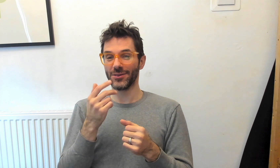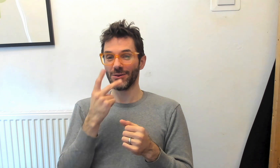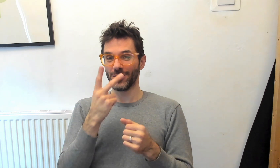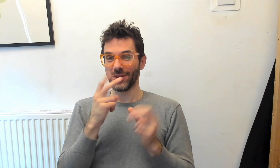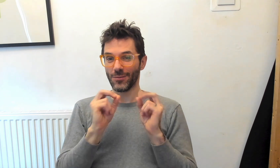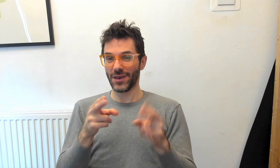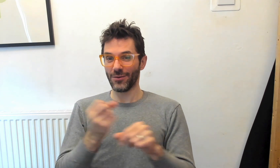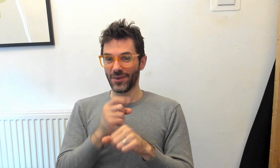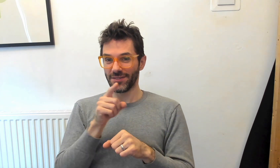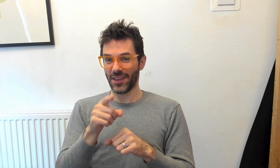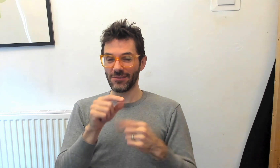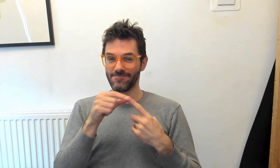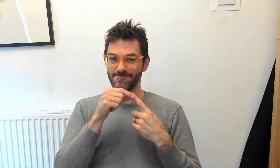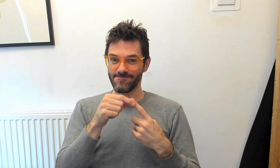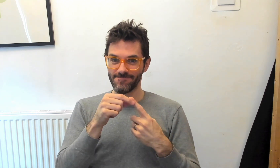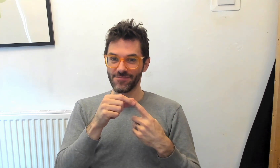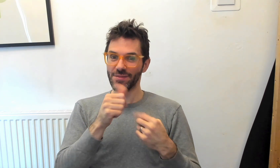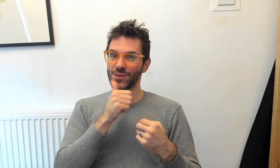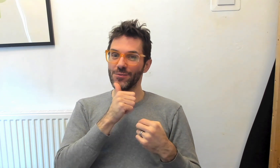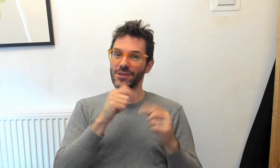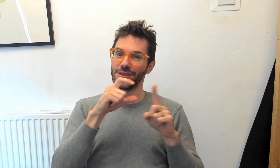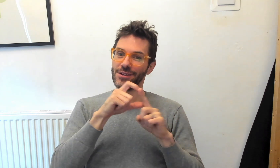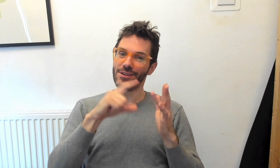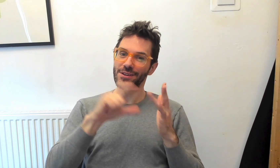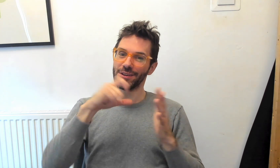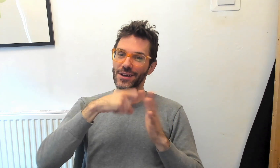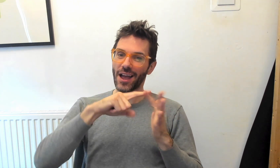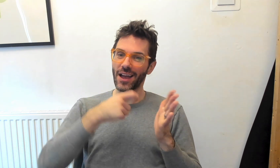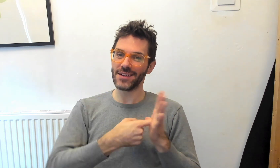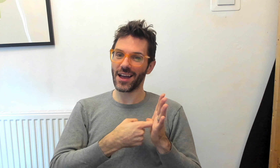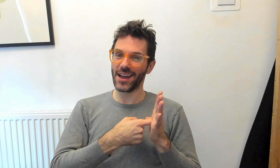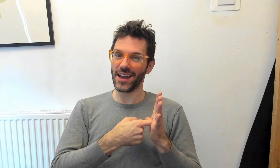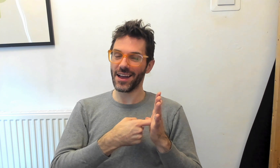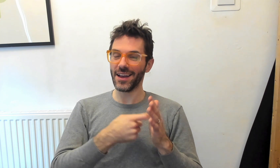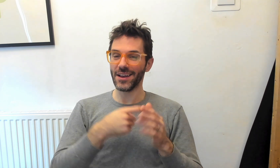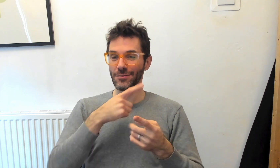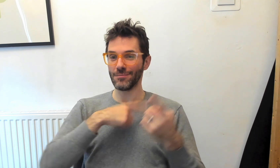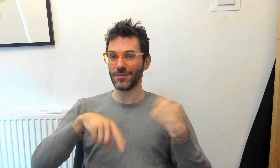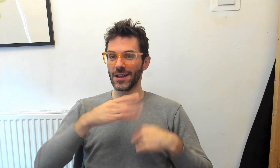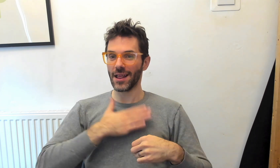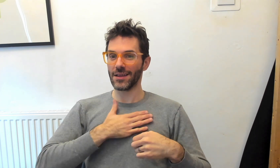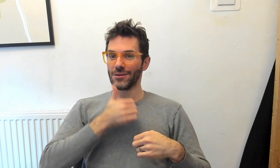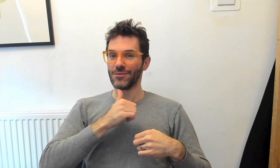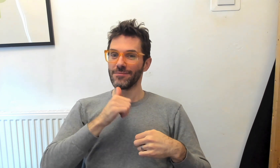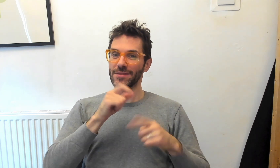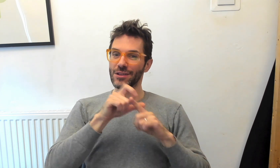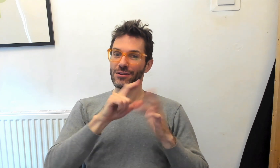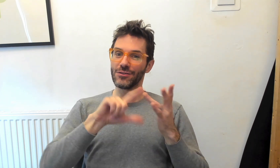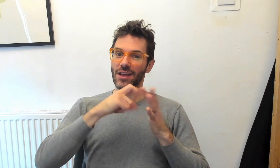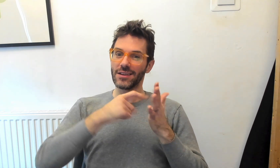And there are 2 ways to go about that. Using Docker. We like to use Docker